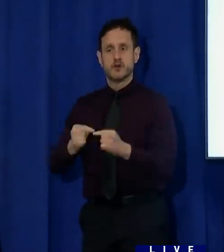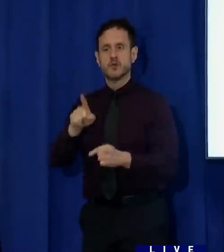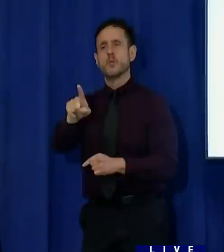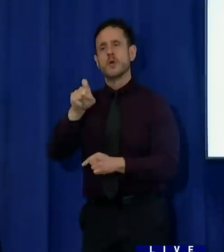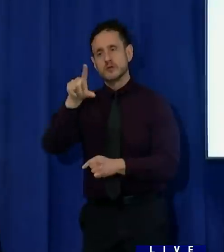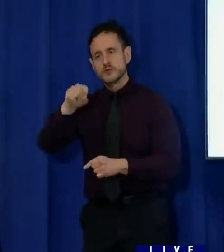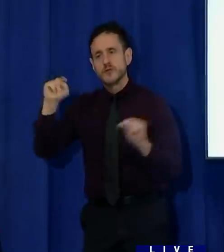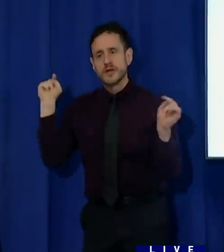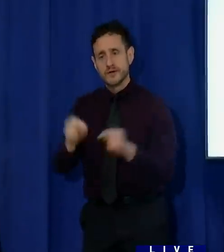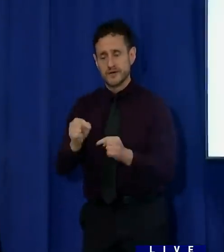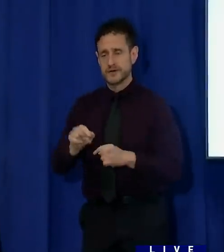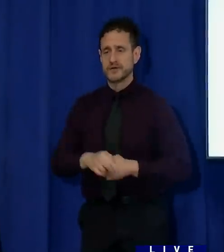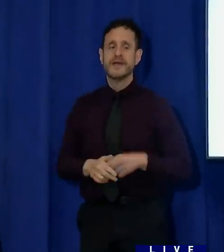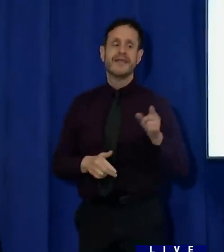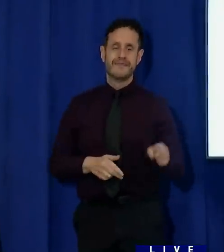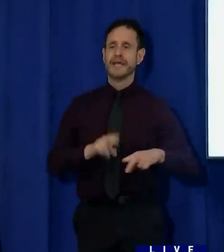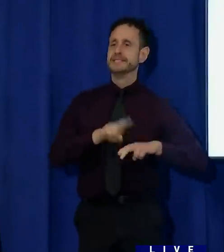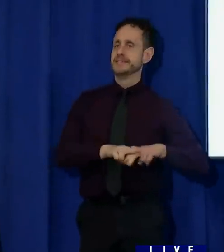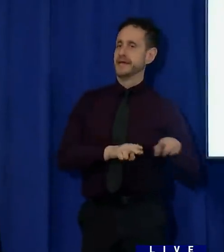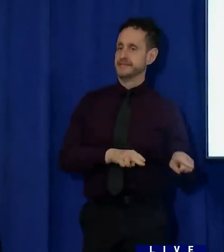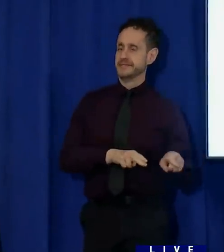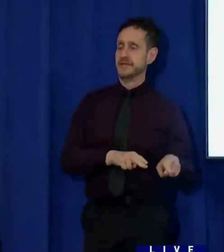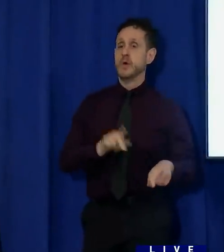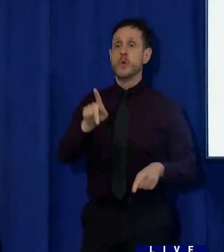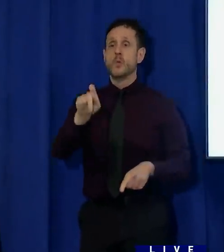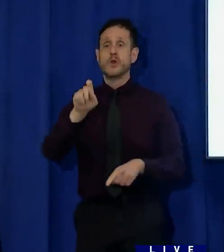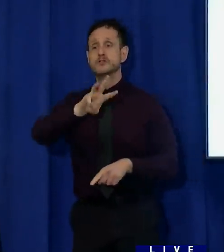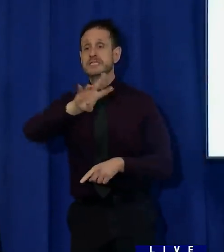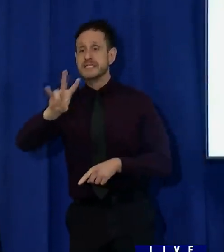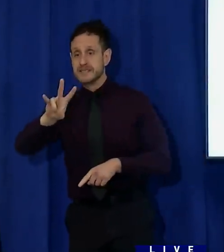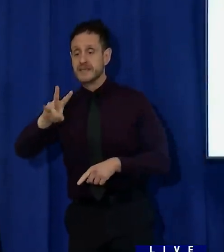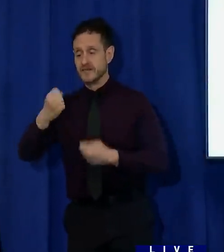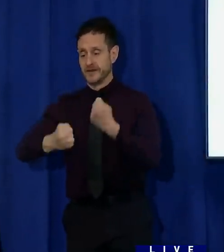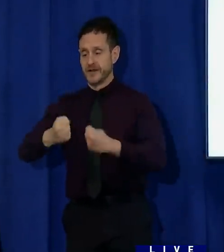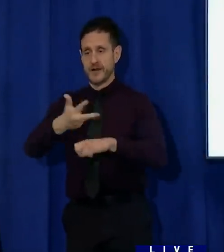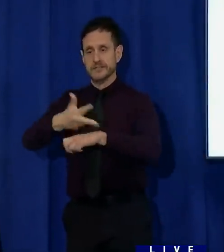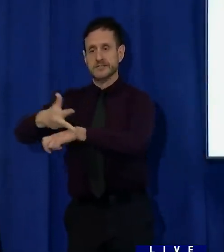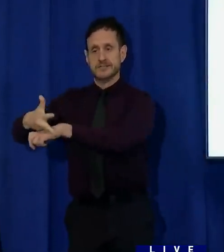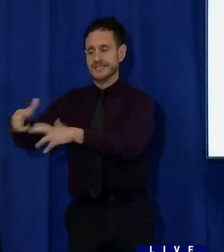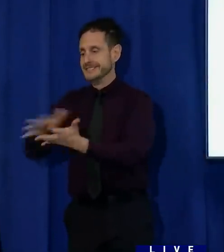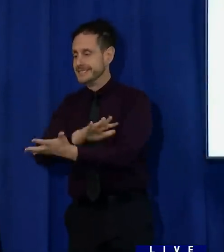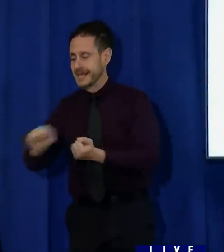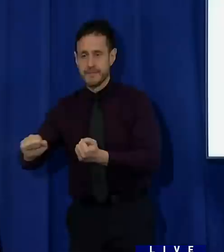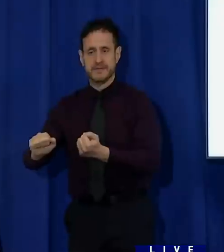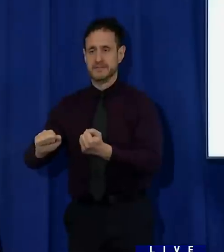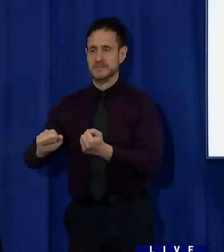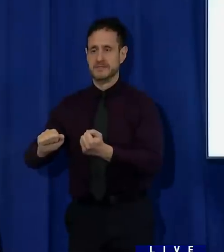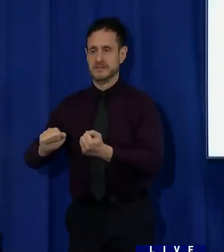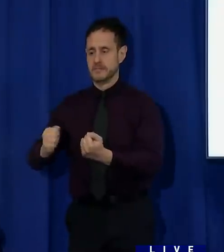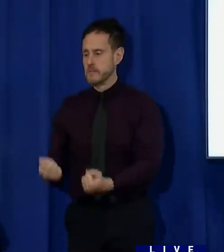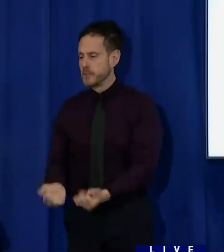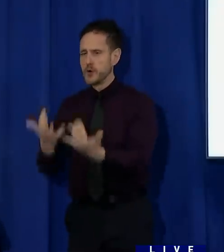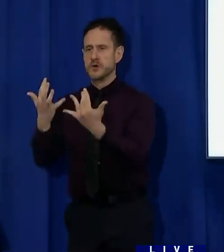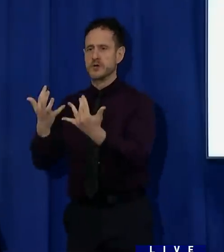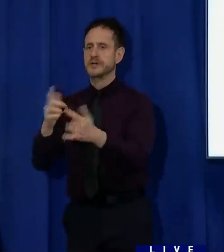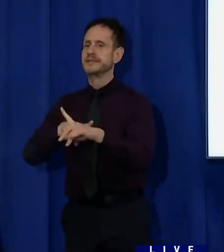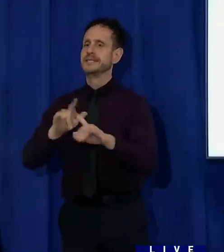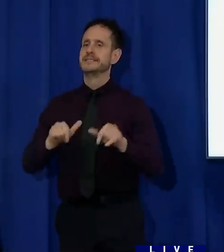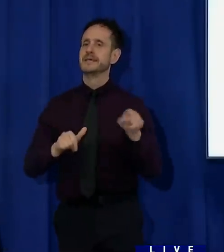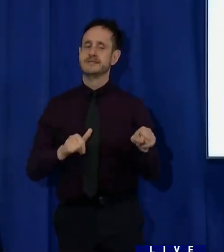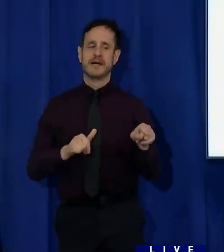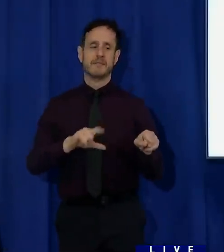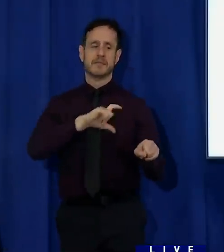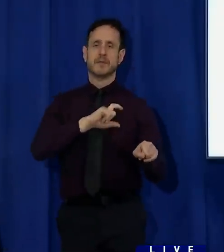sat there. We had 167 vehicles damaged or completely destroyed the night these officers sat there,